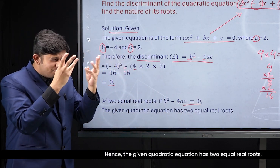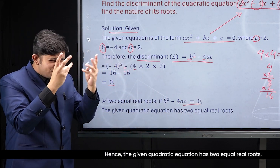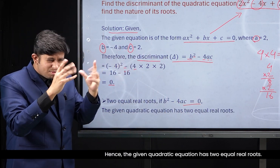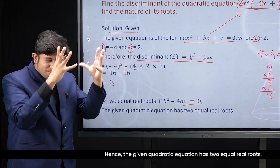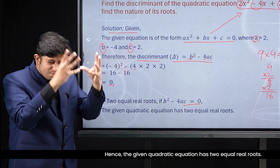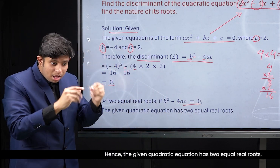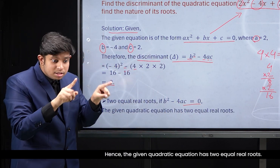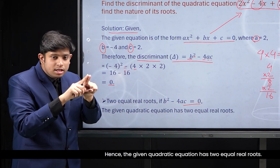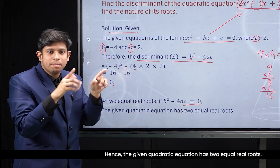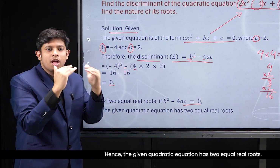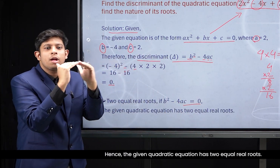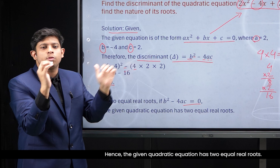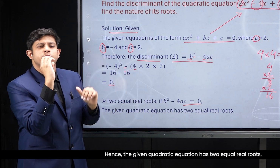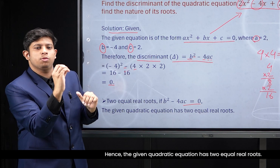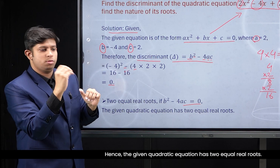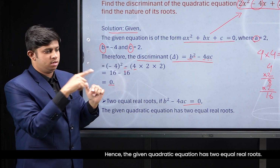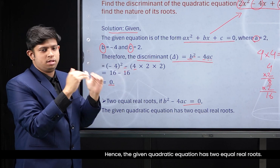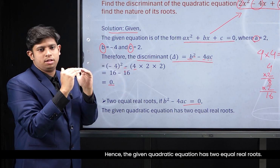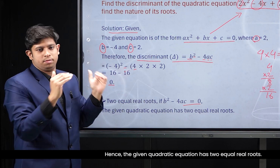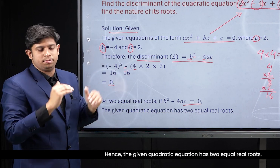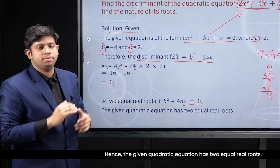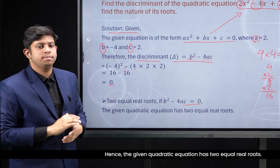Hence, the given quadratic equation has two equal real roots.